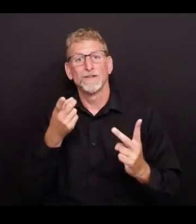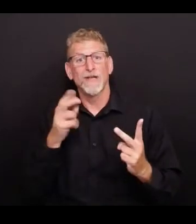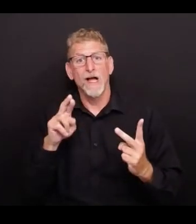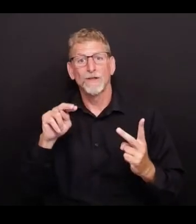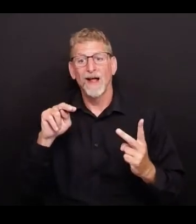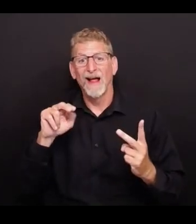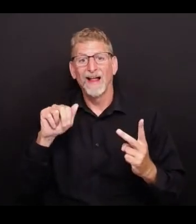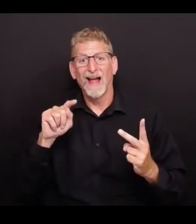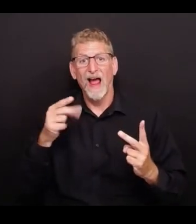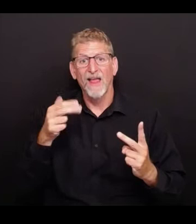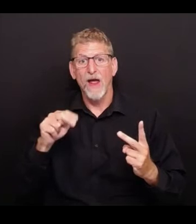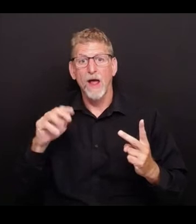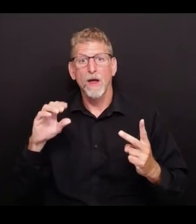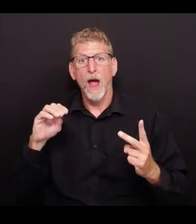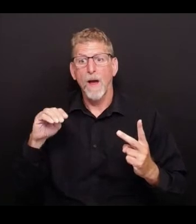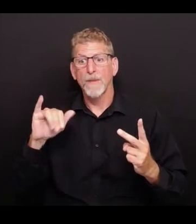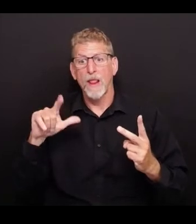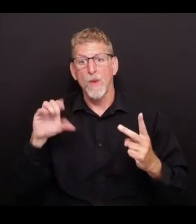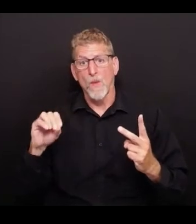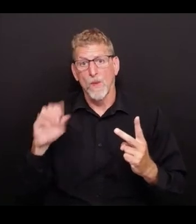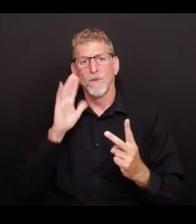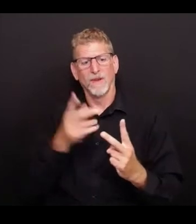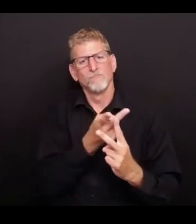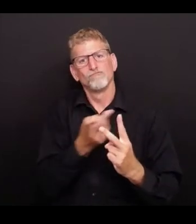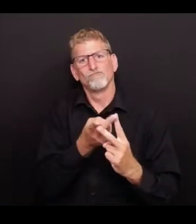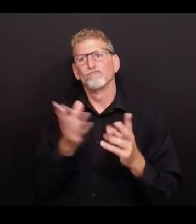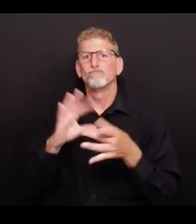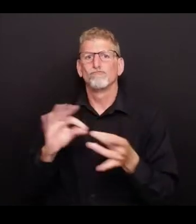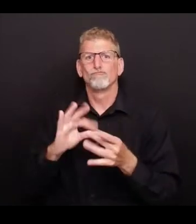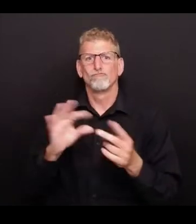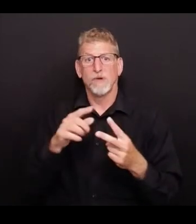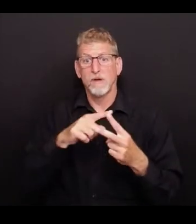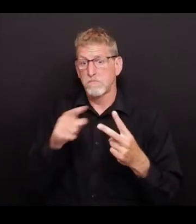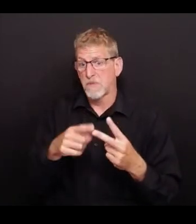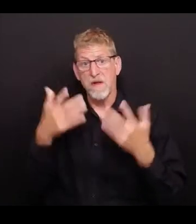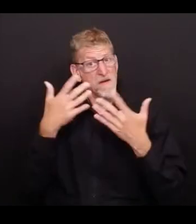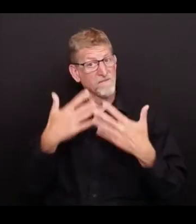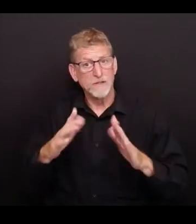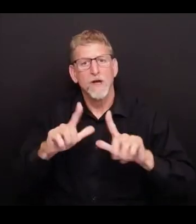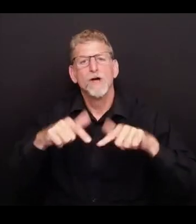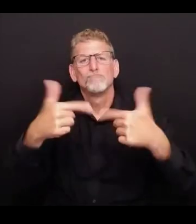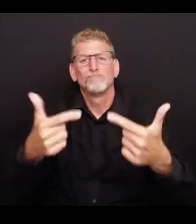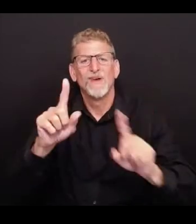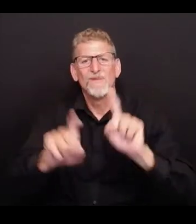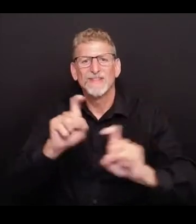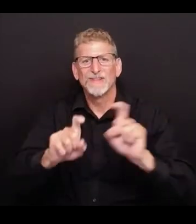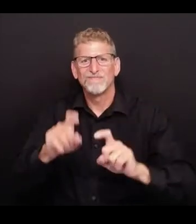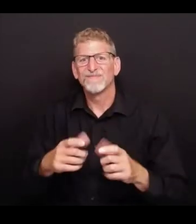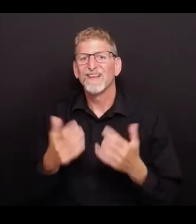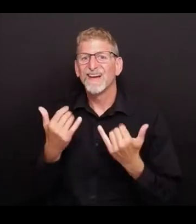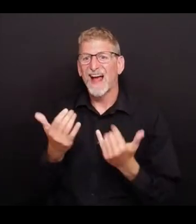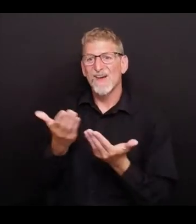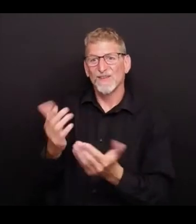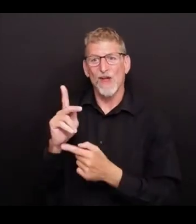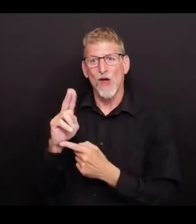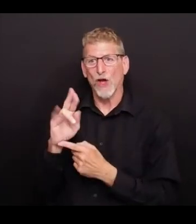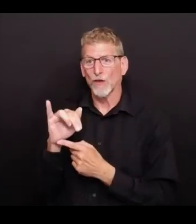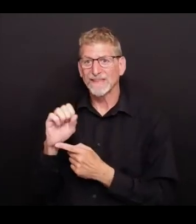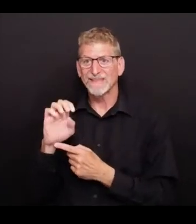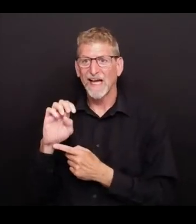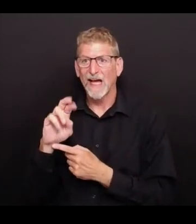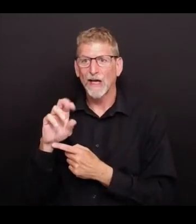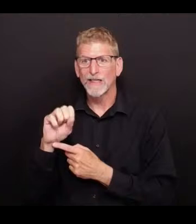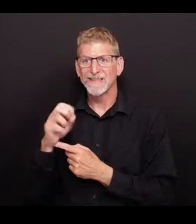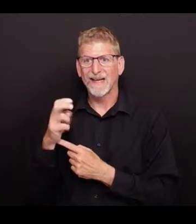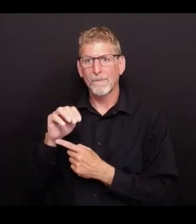Dr. Nathan Challawal. After their opening comments, we'll take questions. With that, I'll now turn it over to Chris Ayersman. Thank